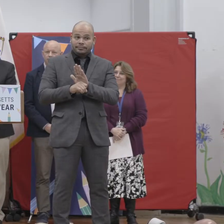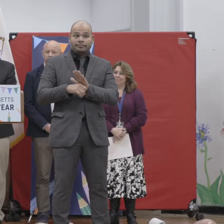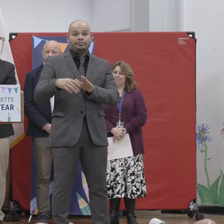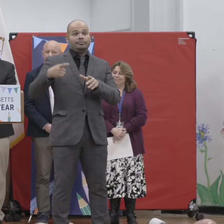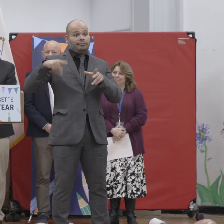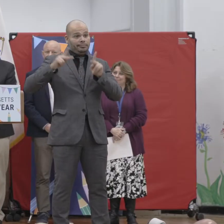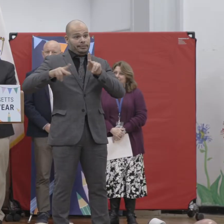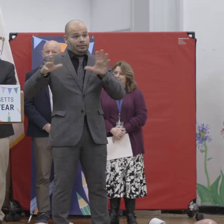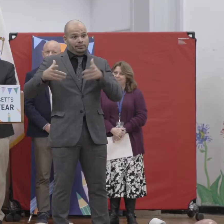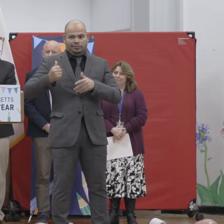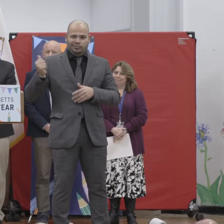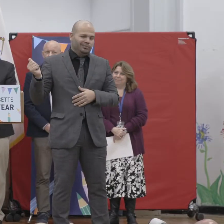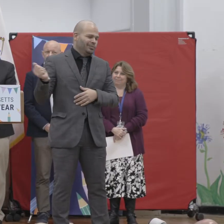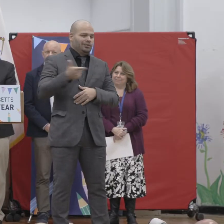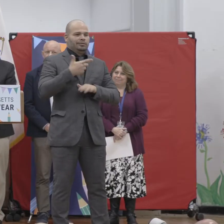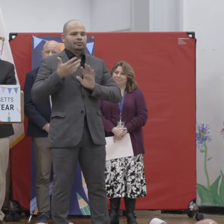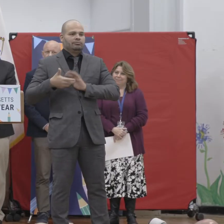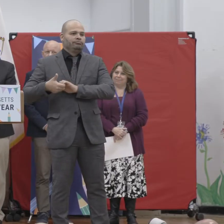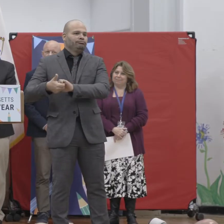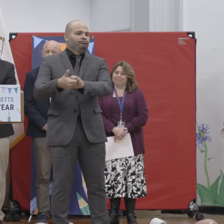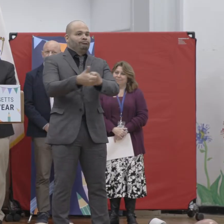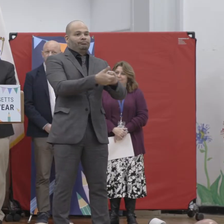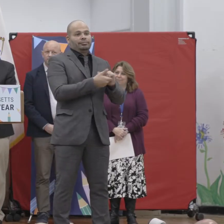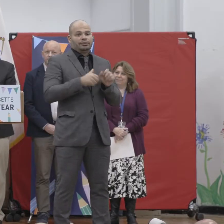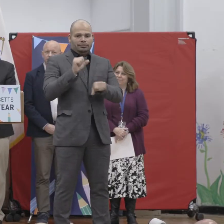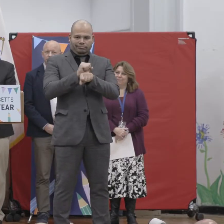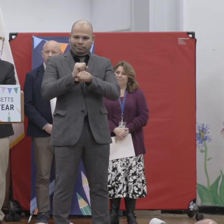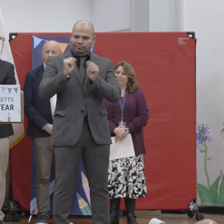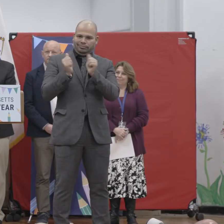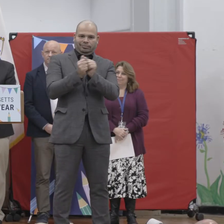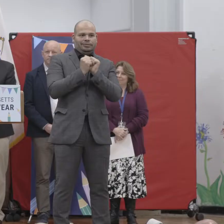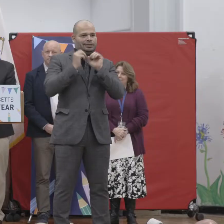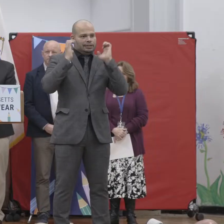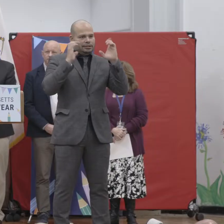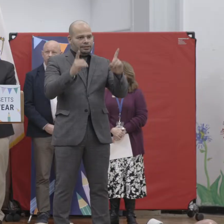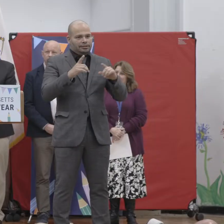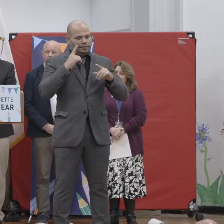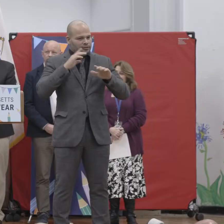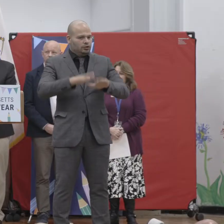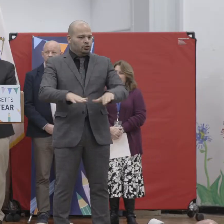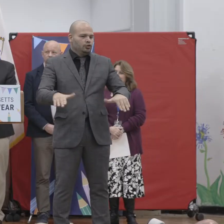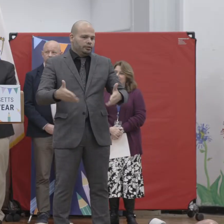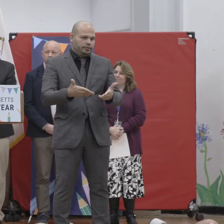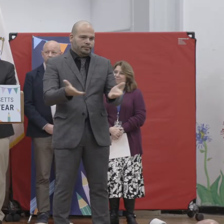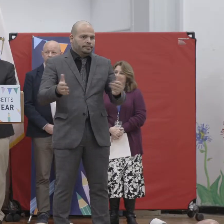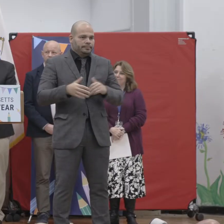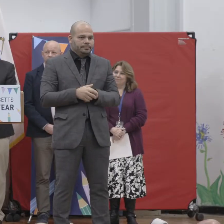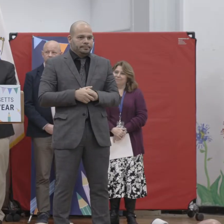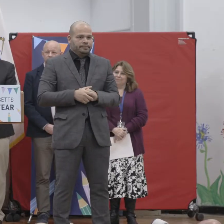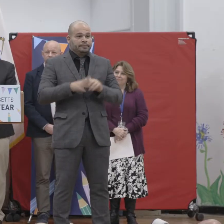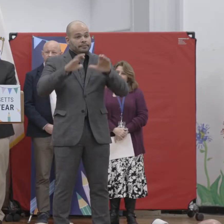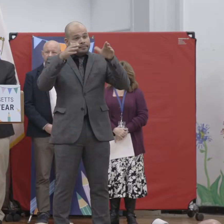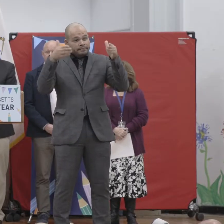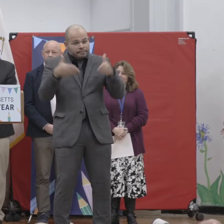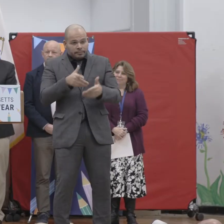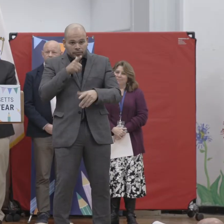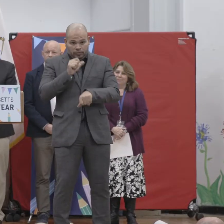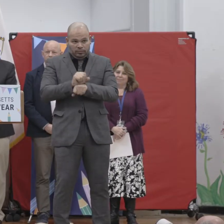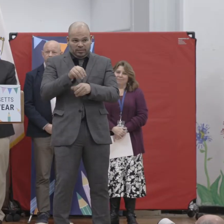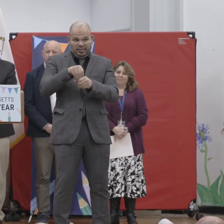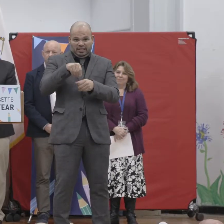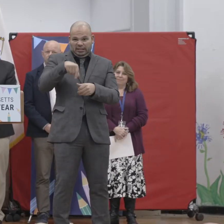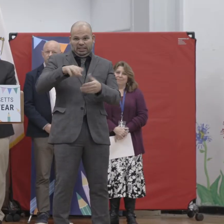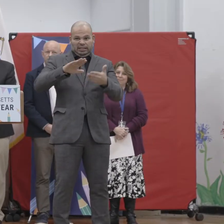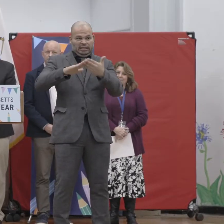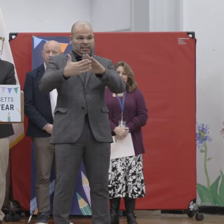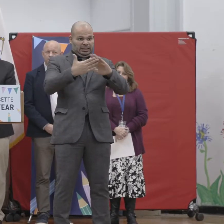Boston. I want to thank those who focus on the city as well. We have, as mentioned, Chair of our